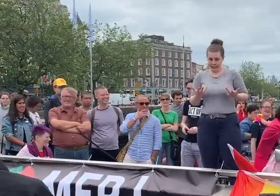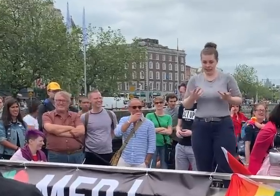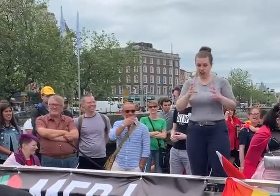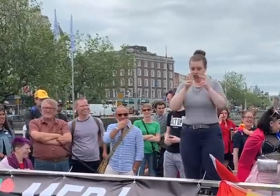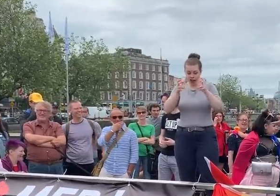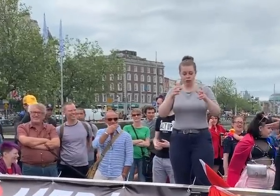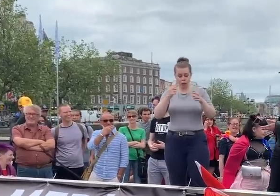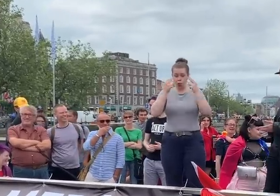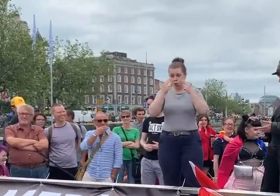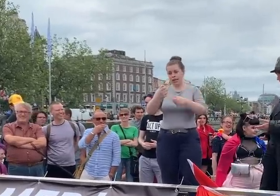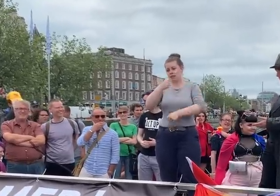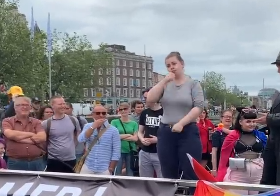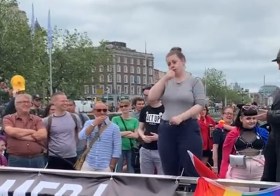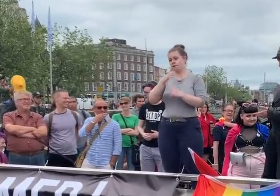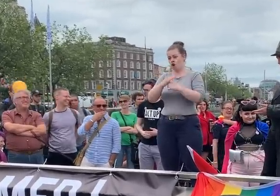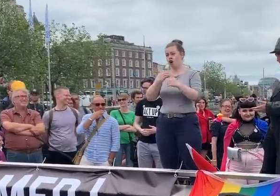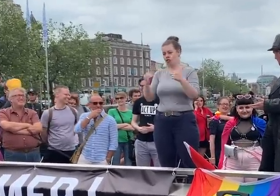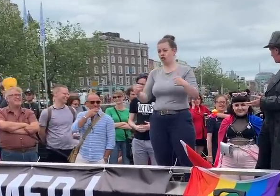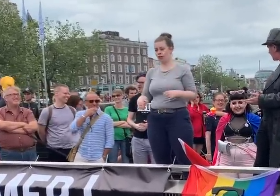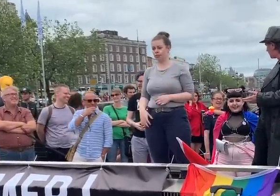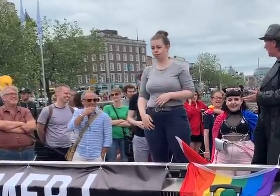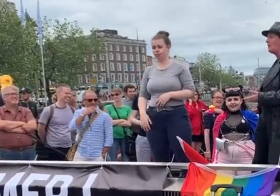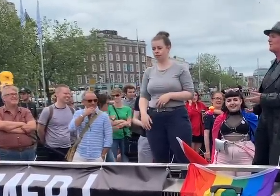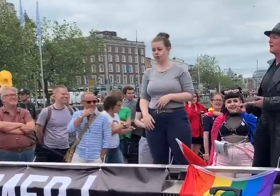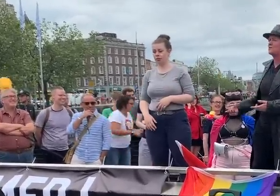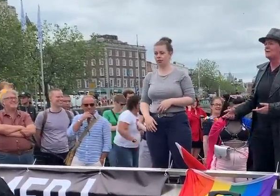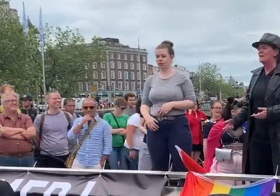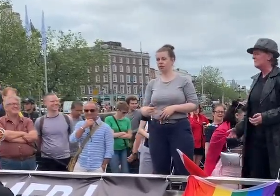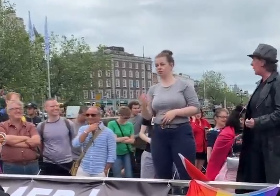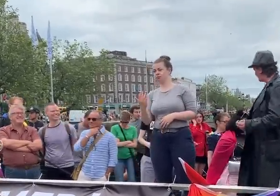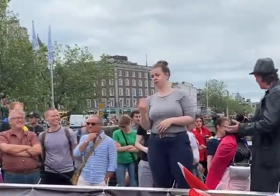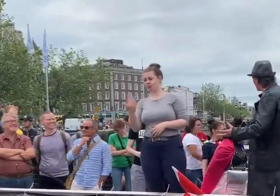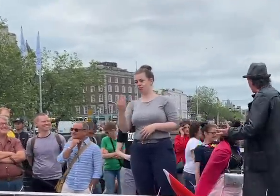the speaker who's coming on next. I don't know if you're quite up to